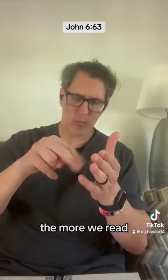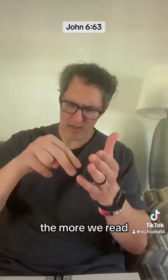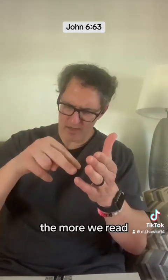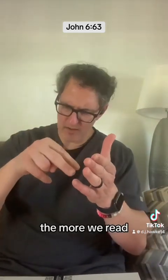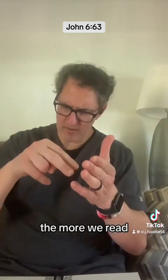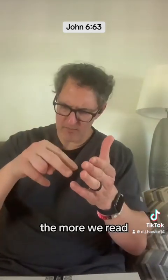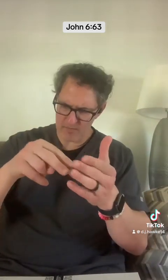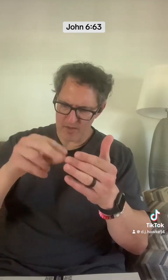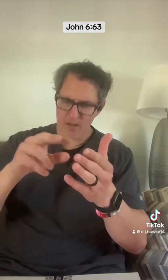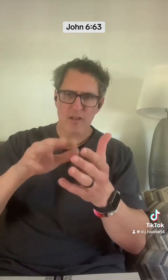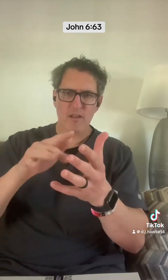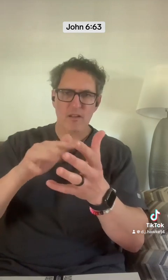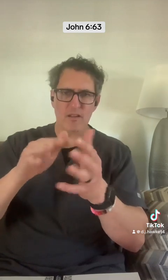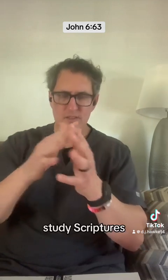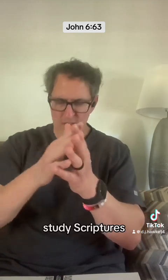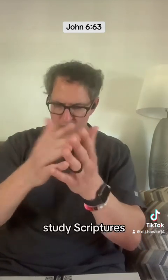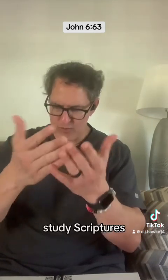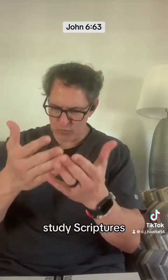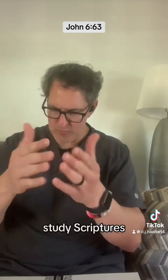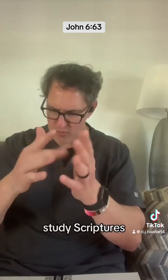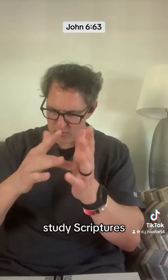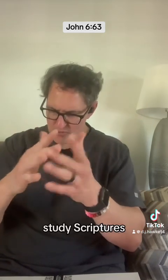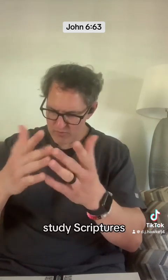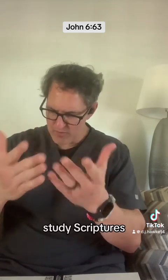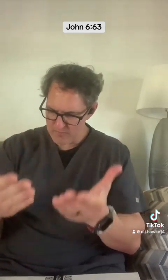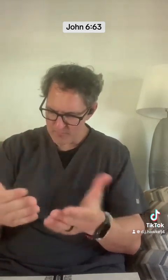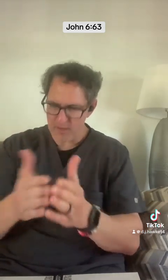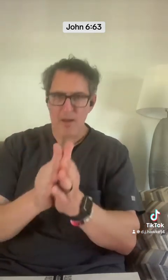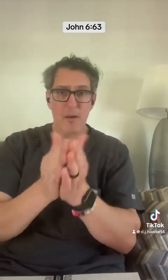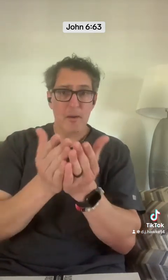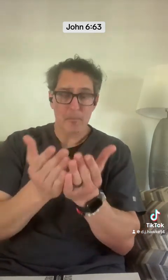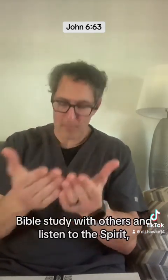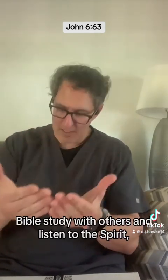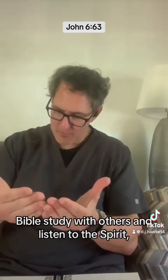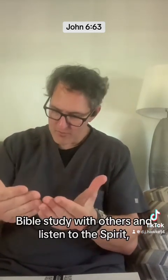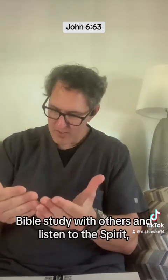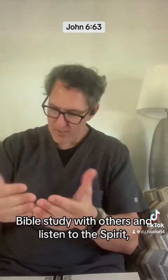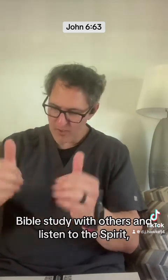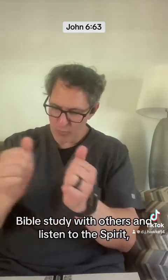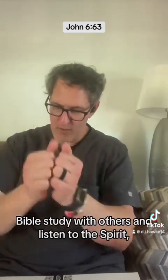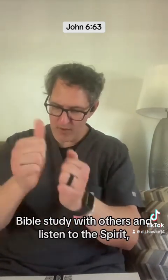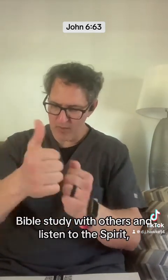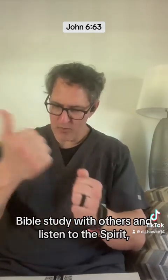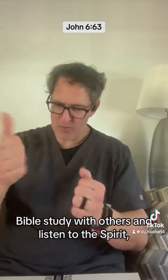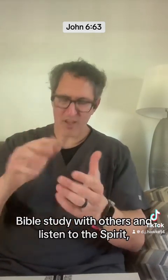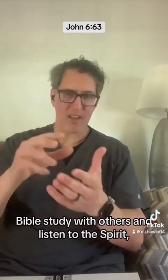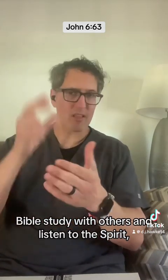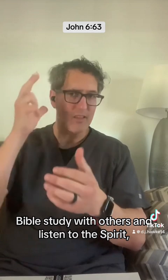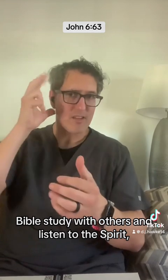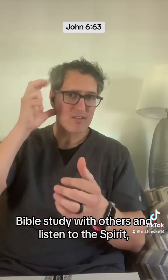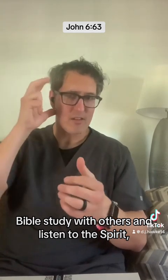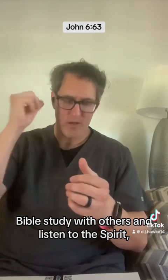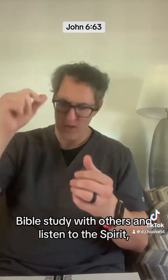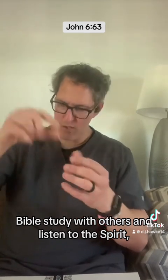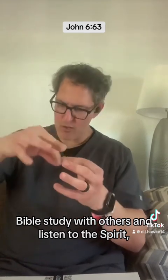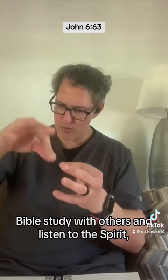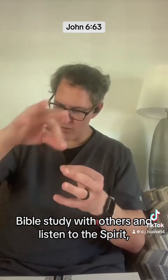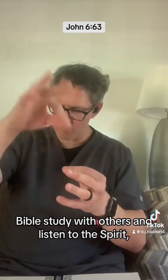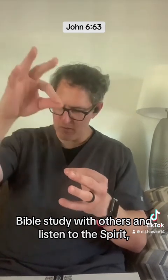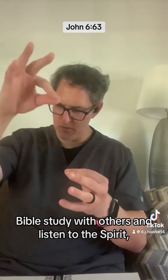read, study scriptures, Bible study with others, and listen to the Spirit,